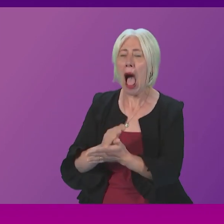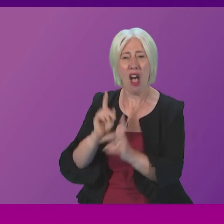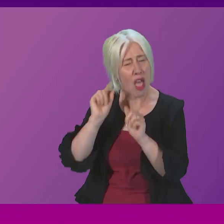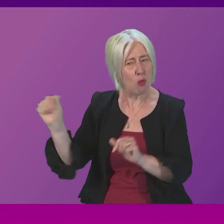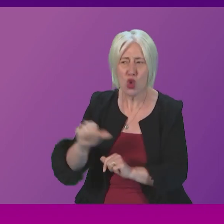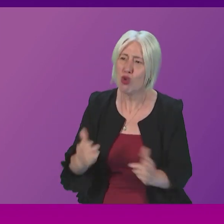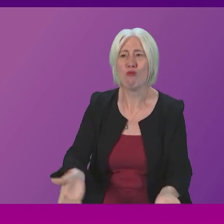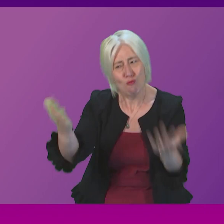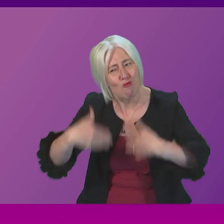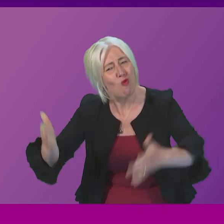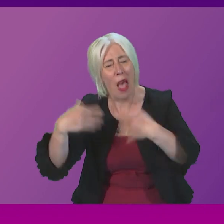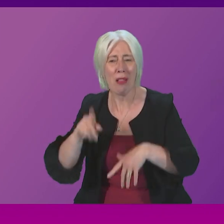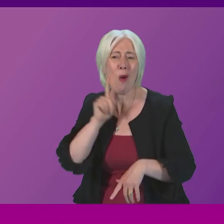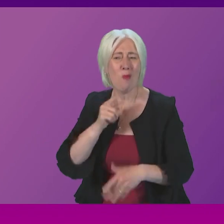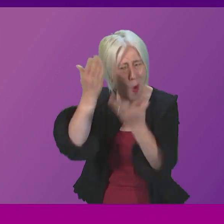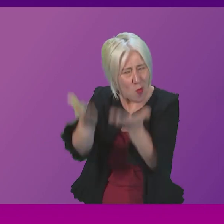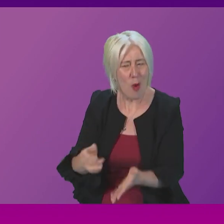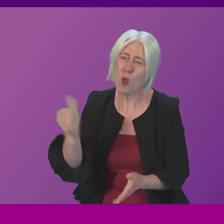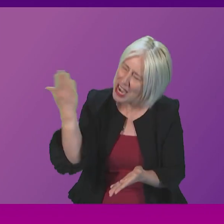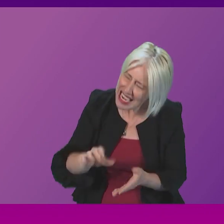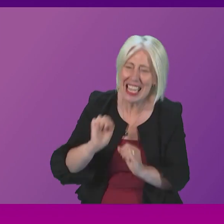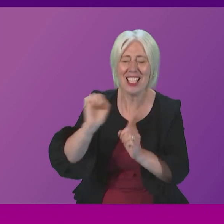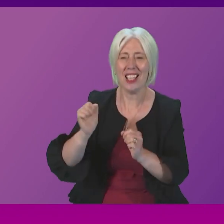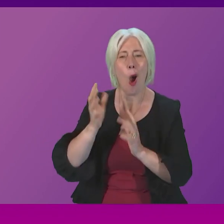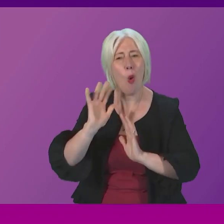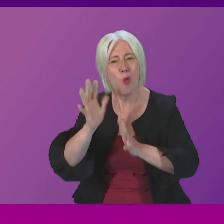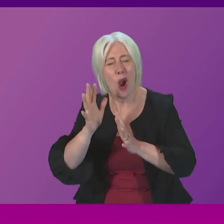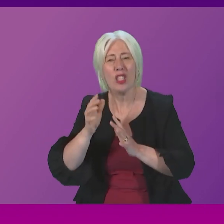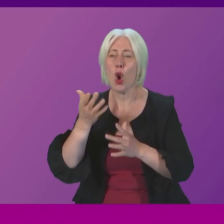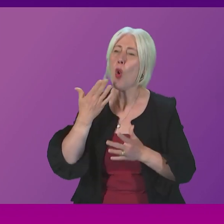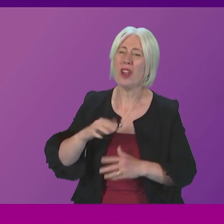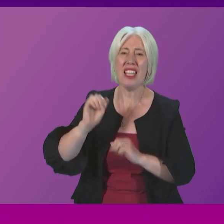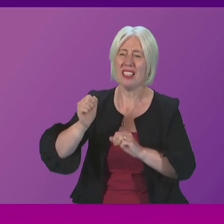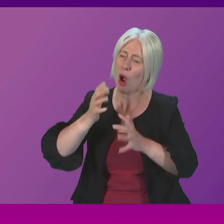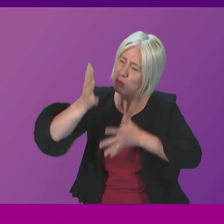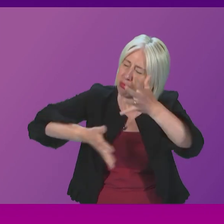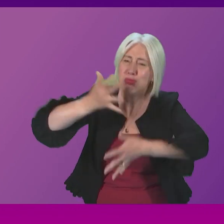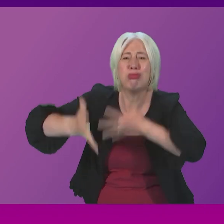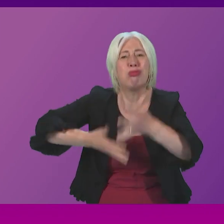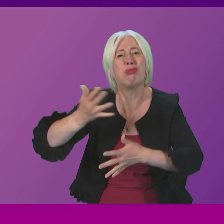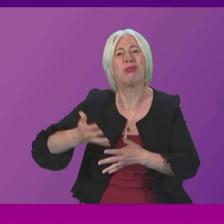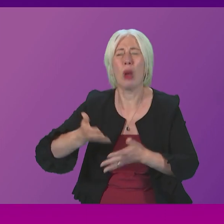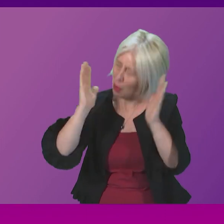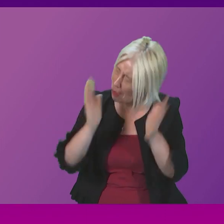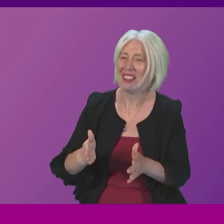her in. We need her words. We need her voice to be heard. Thank you.